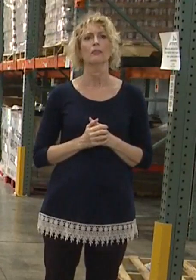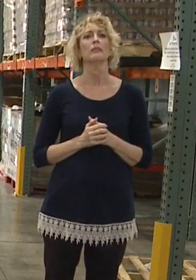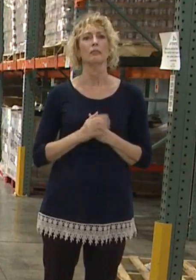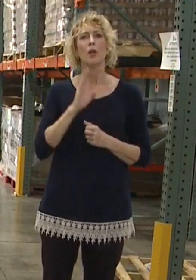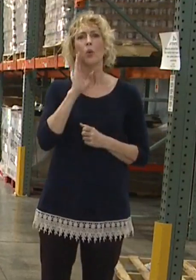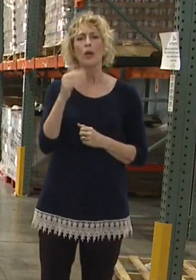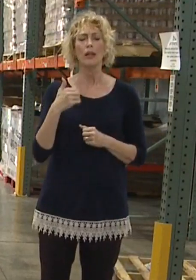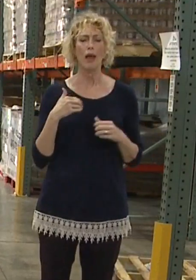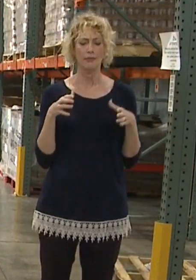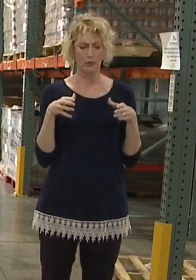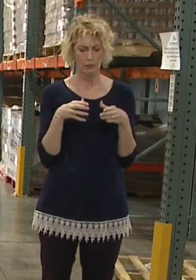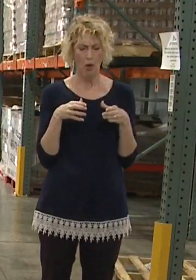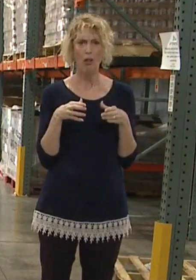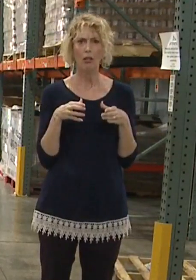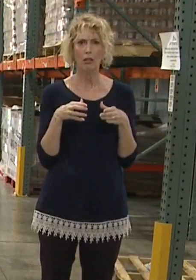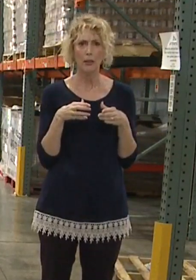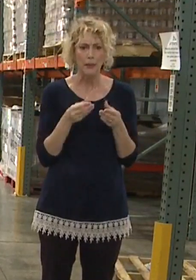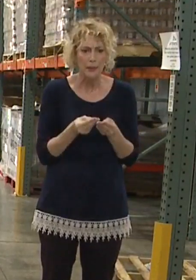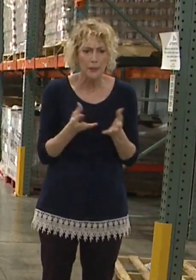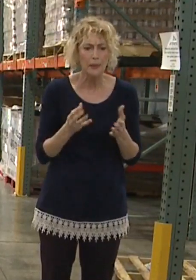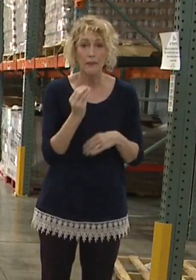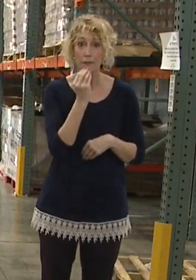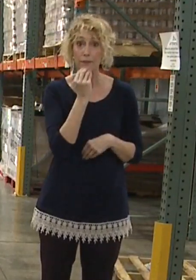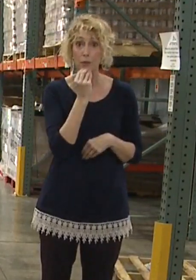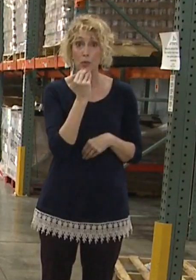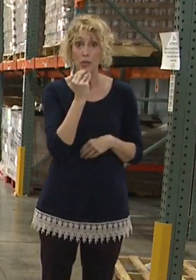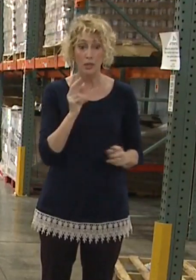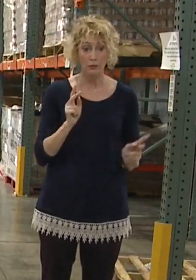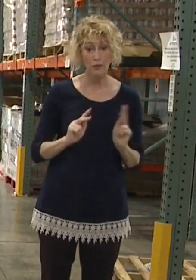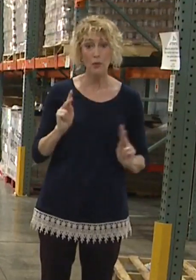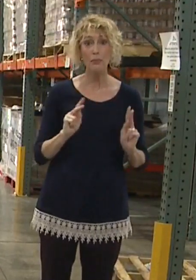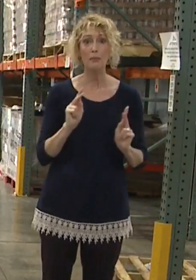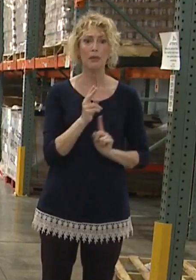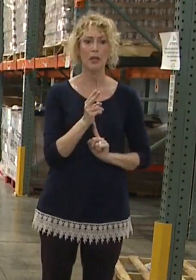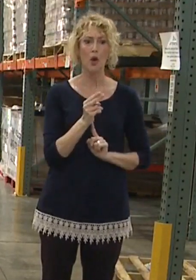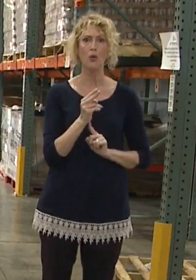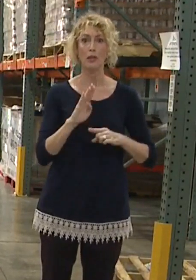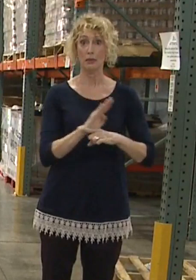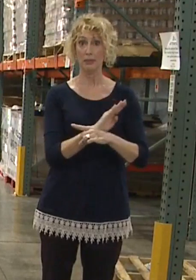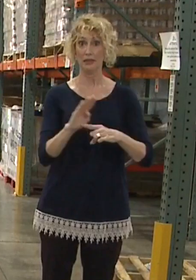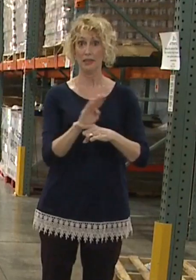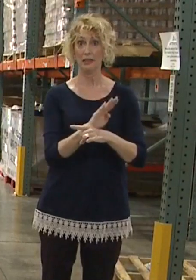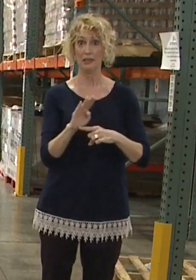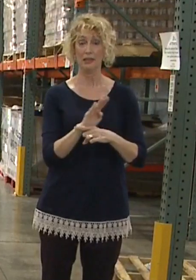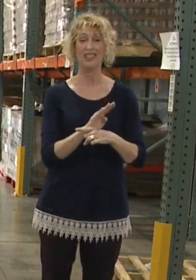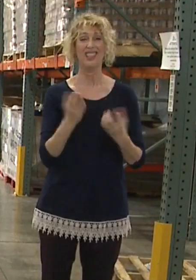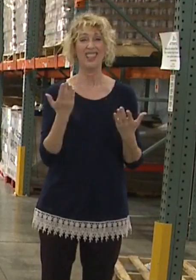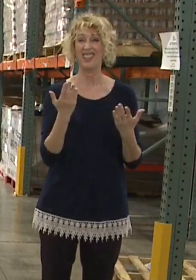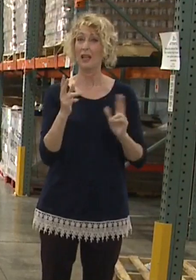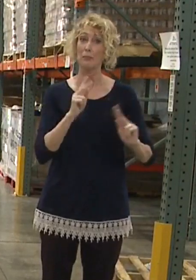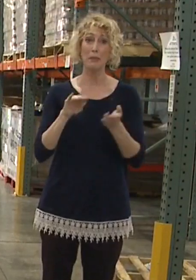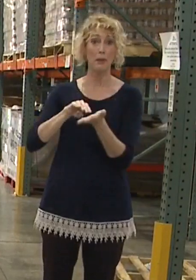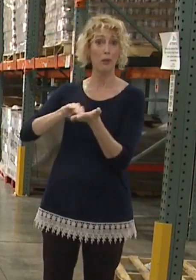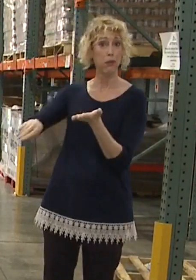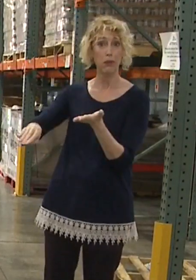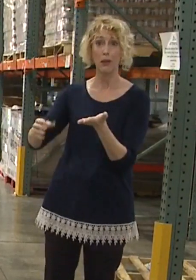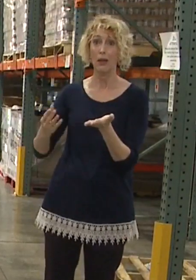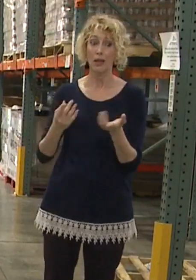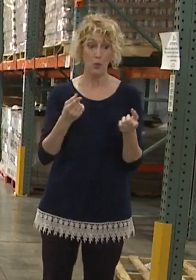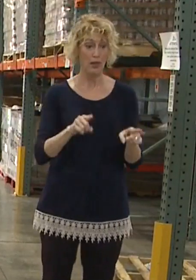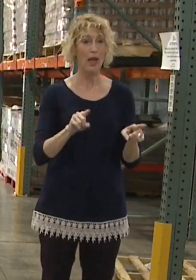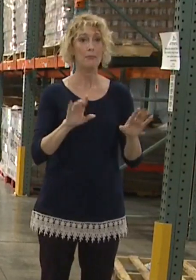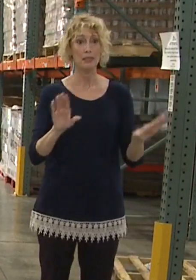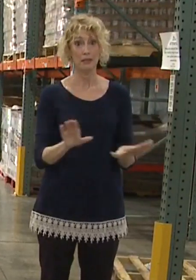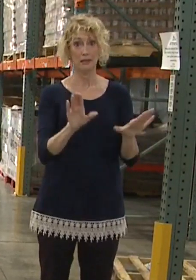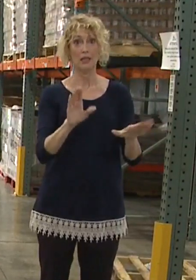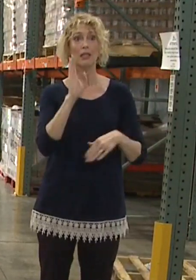do a smaller handout of food feeding to people in the hotel industry. You know, people have been laid off, and that's going to happen this Sunday.